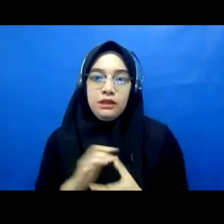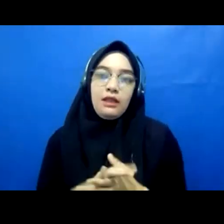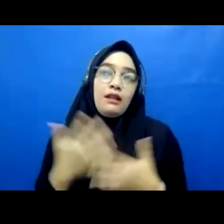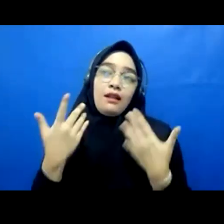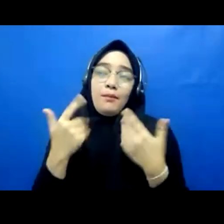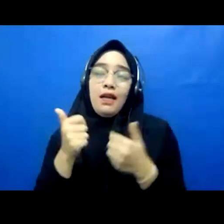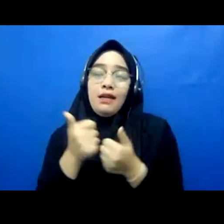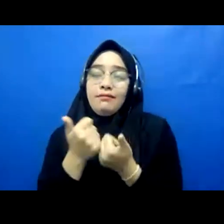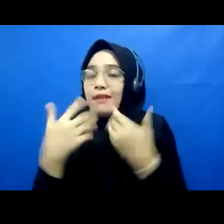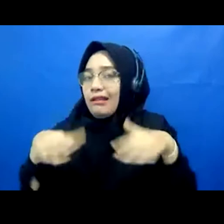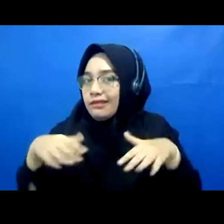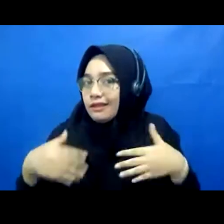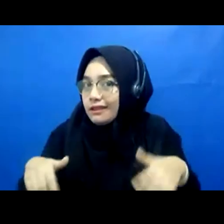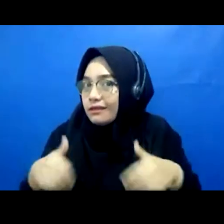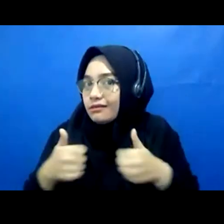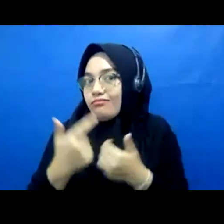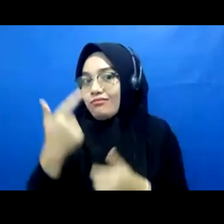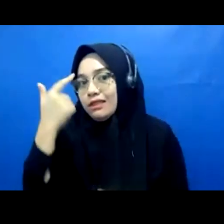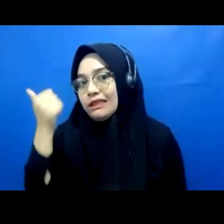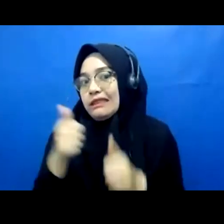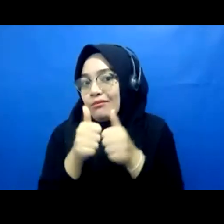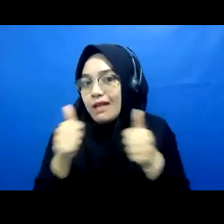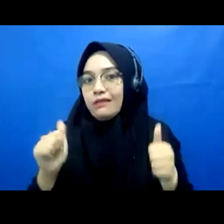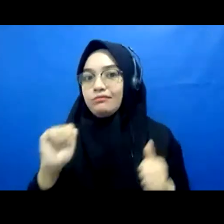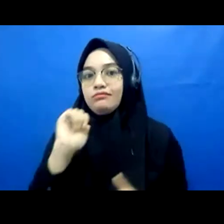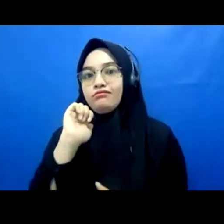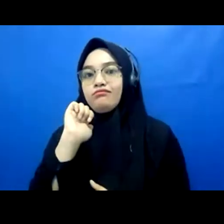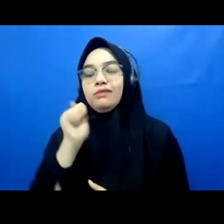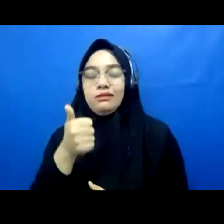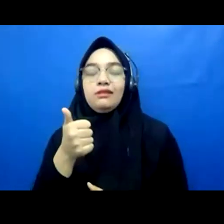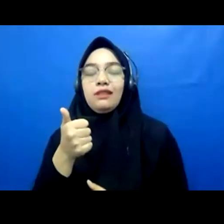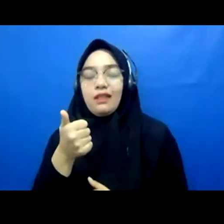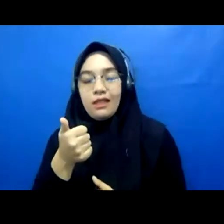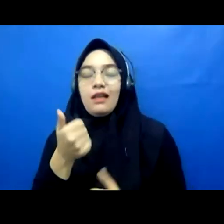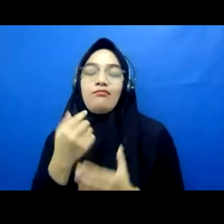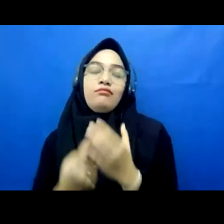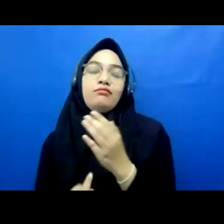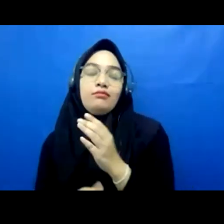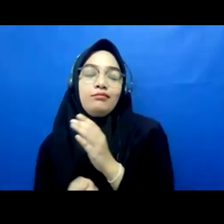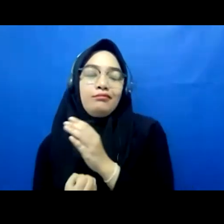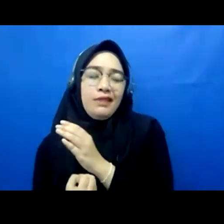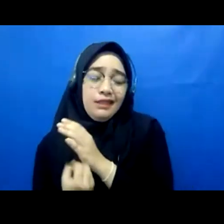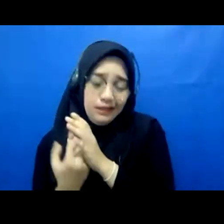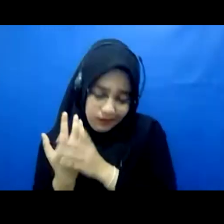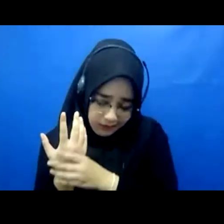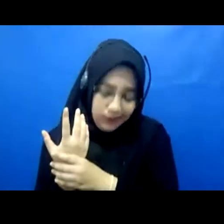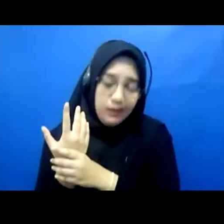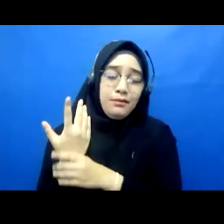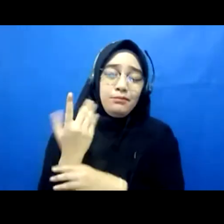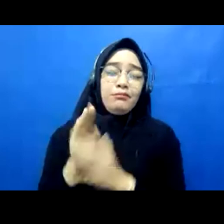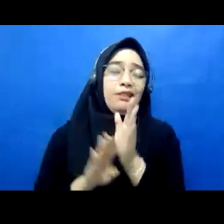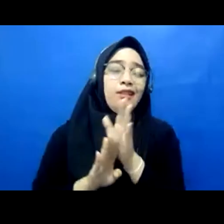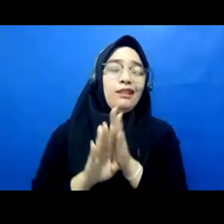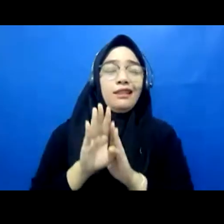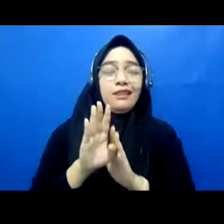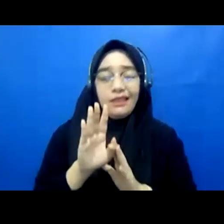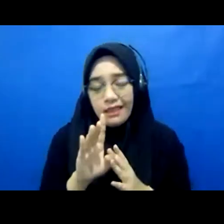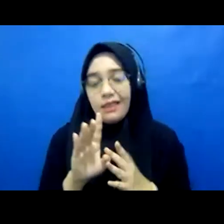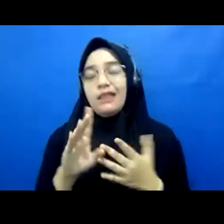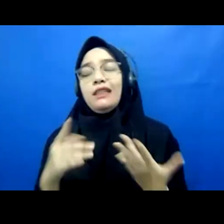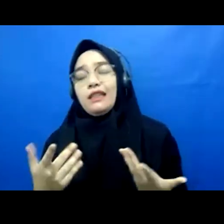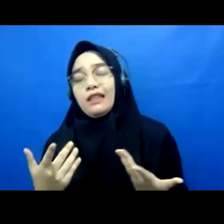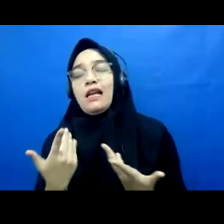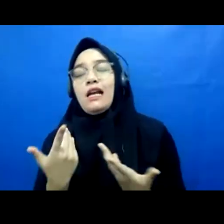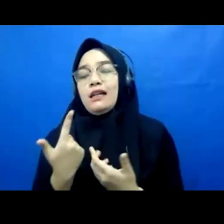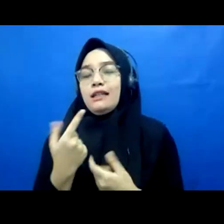That opportunity we can see, and we get more connected with local people, local business, and also the partners that